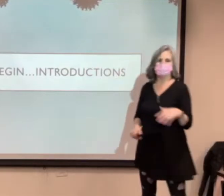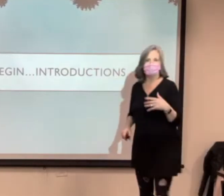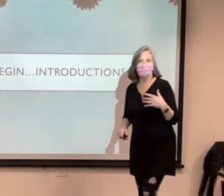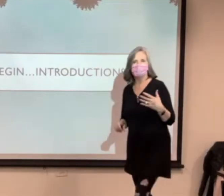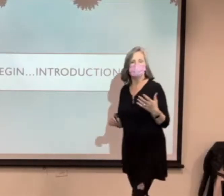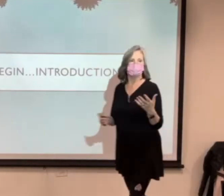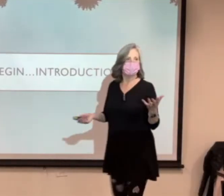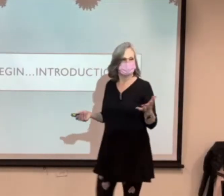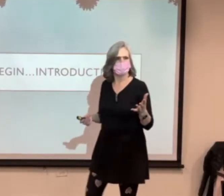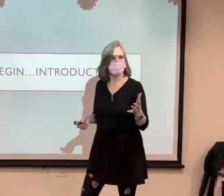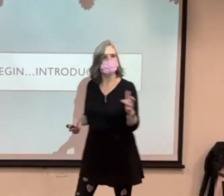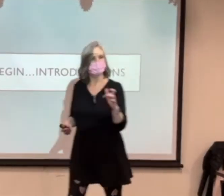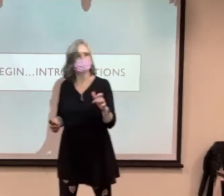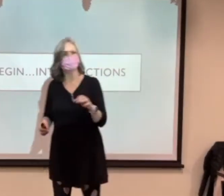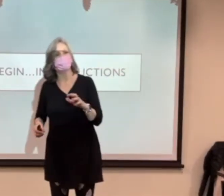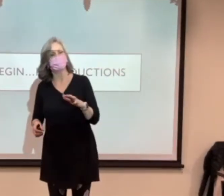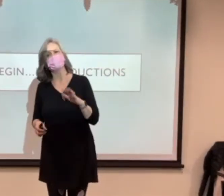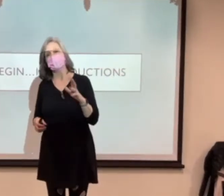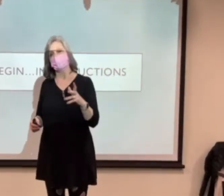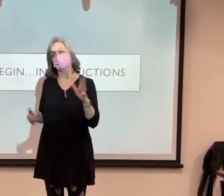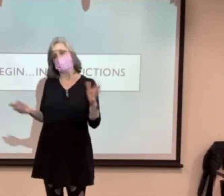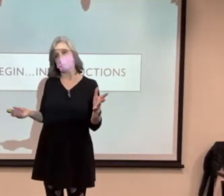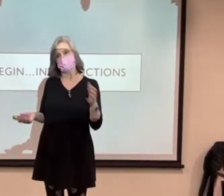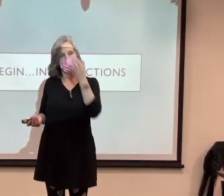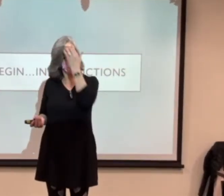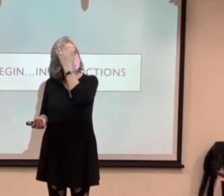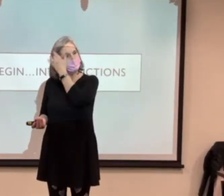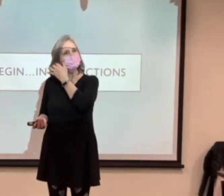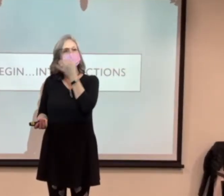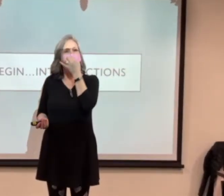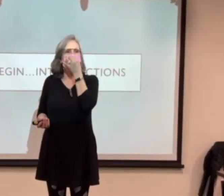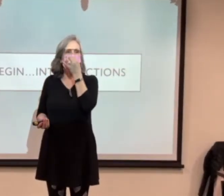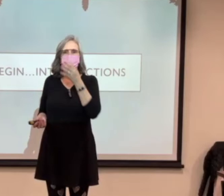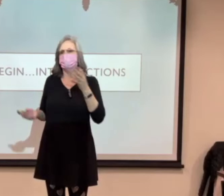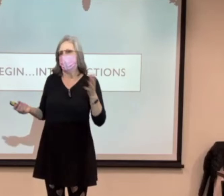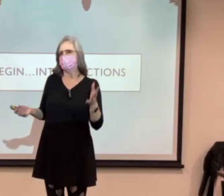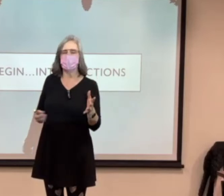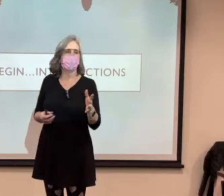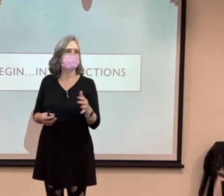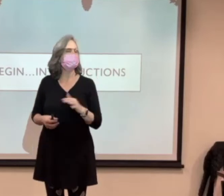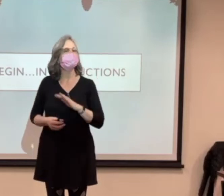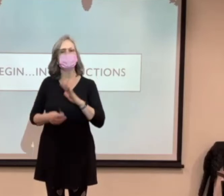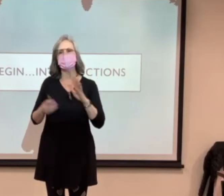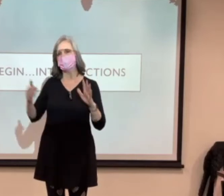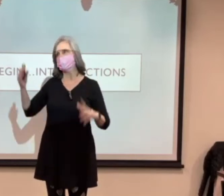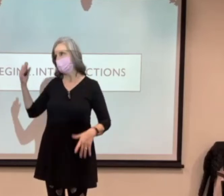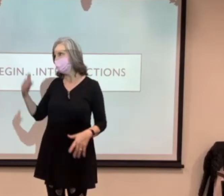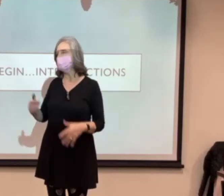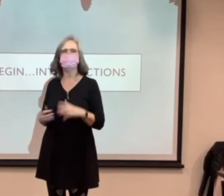the way I would do a lesson in school, or if you take it in college. You're just going to try and follow along. You're going to see me signing things. You're